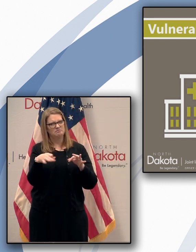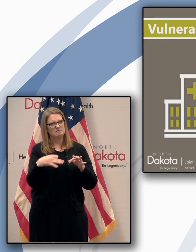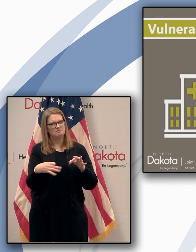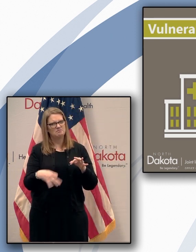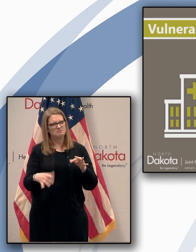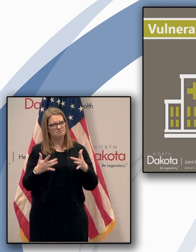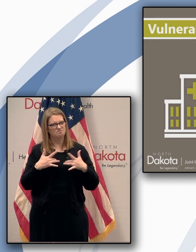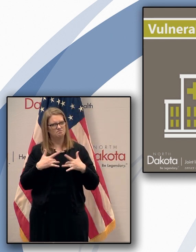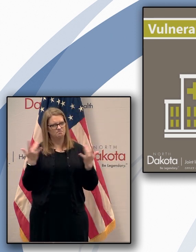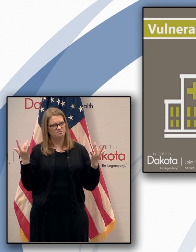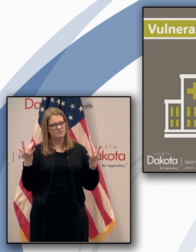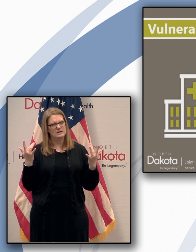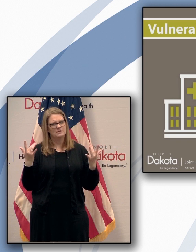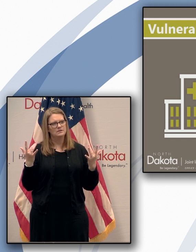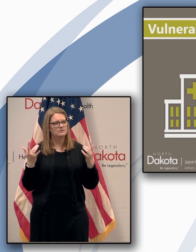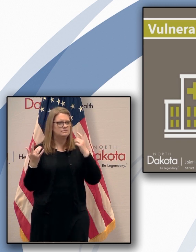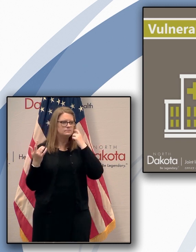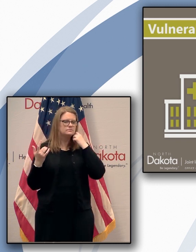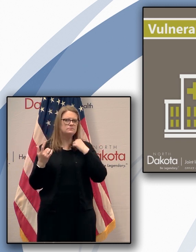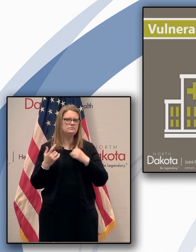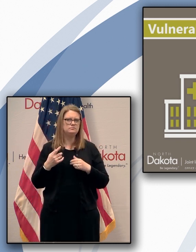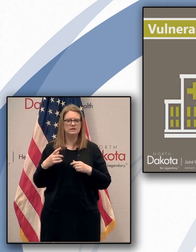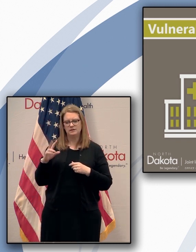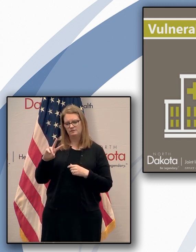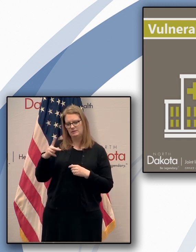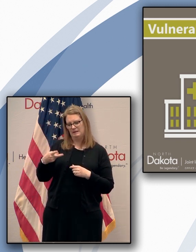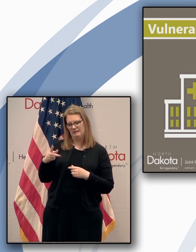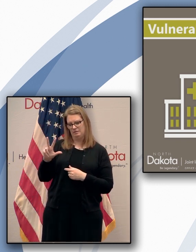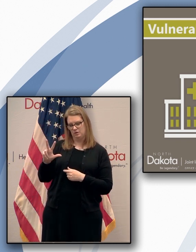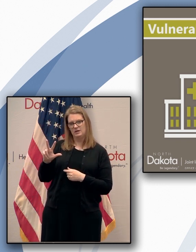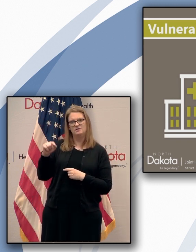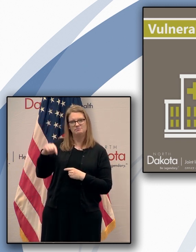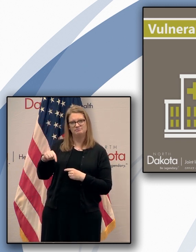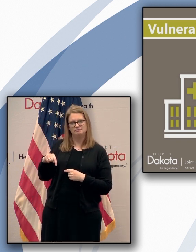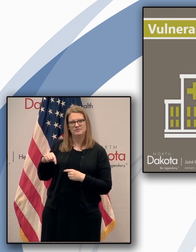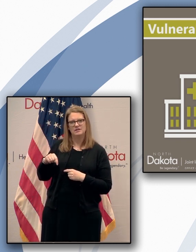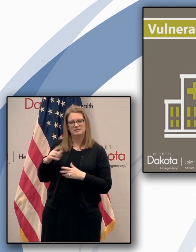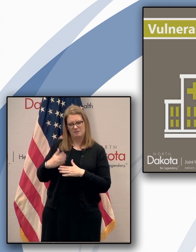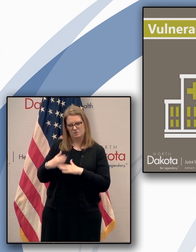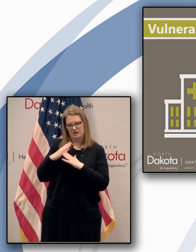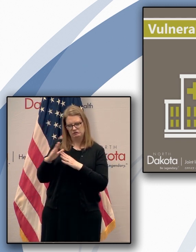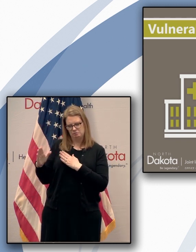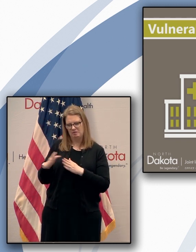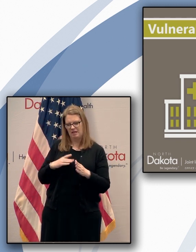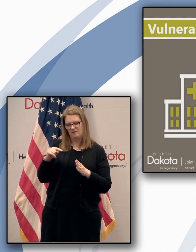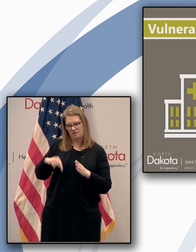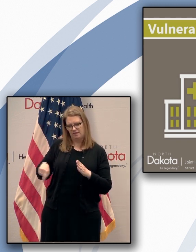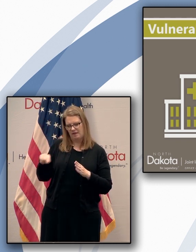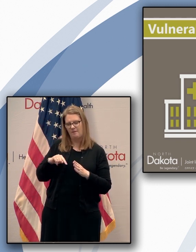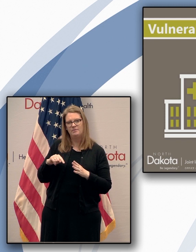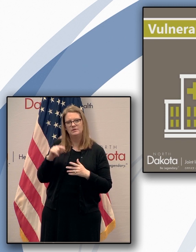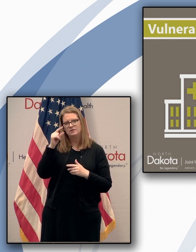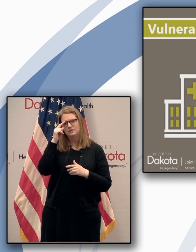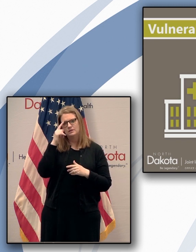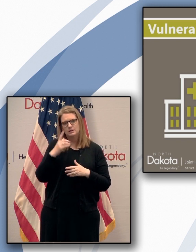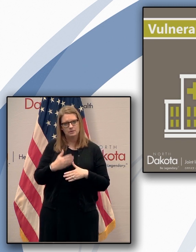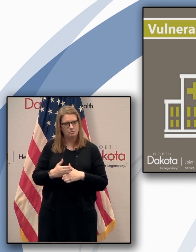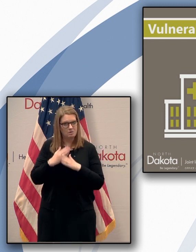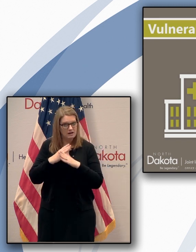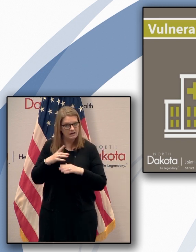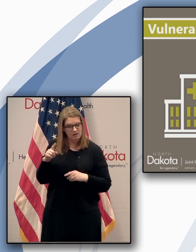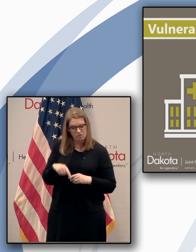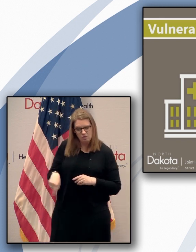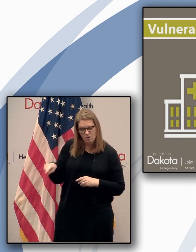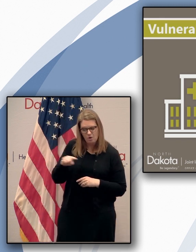this, the Vulnerable Population Protection Plan, or VP3, the key items on this is not only is protecting those,